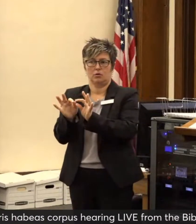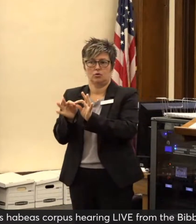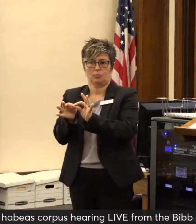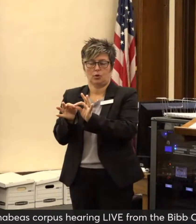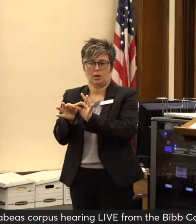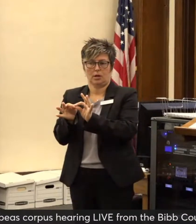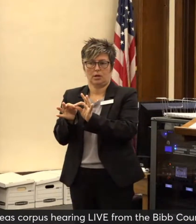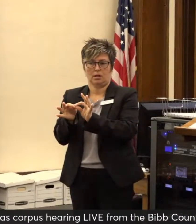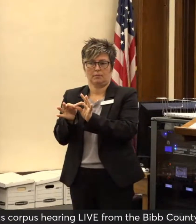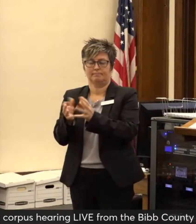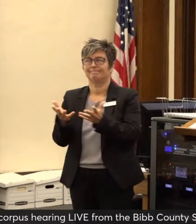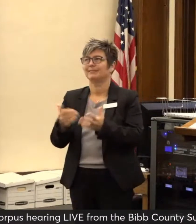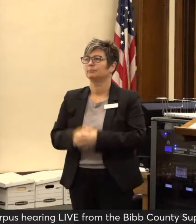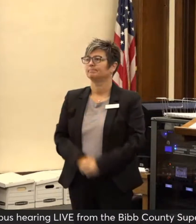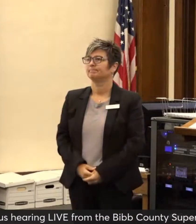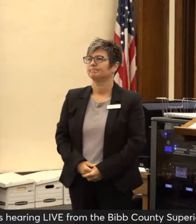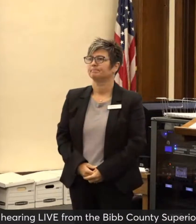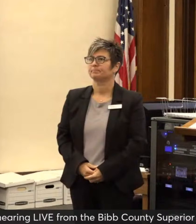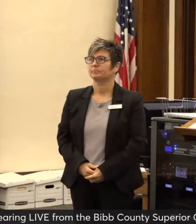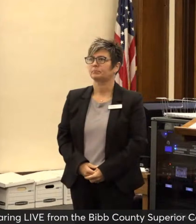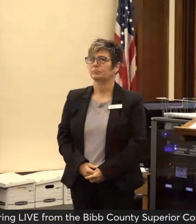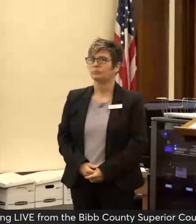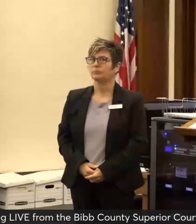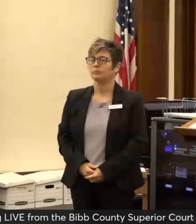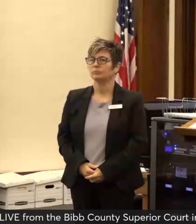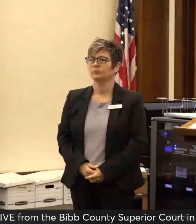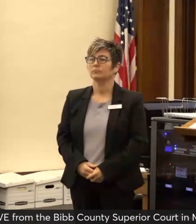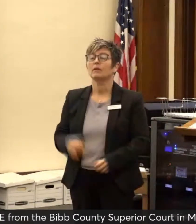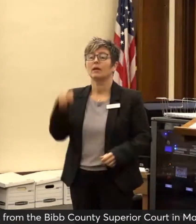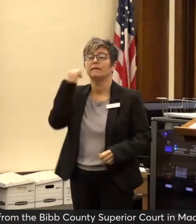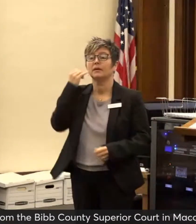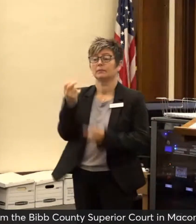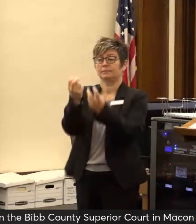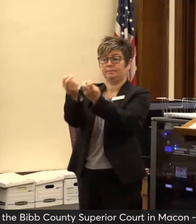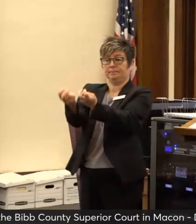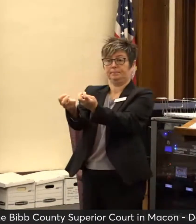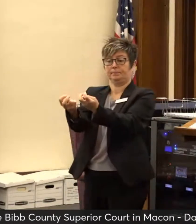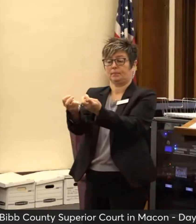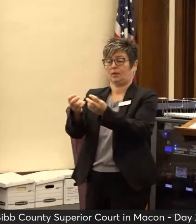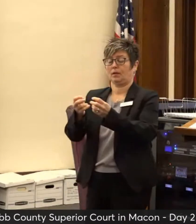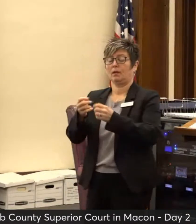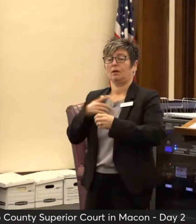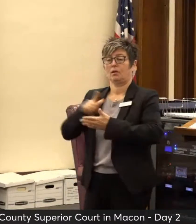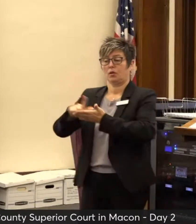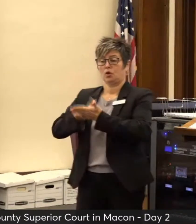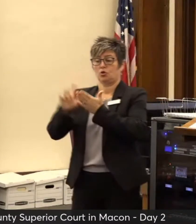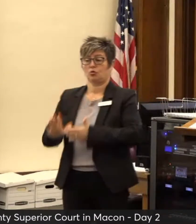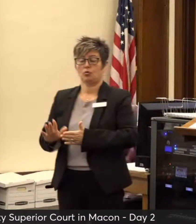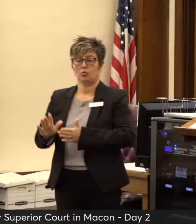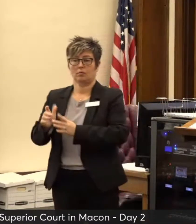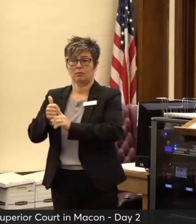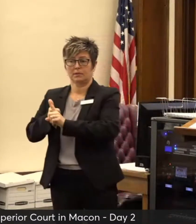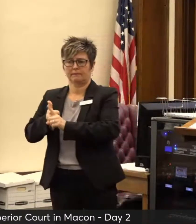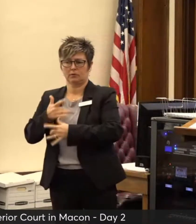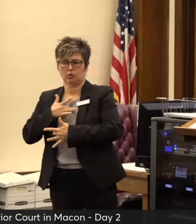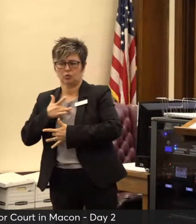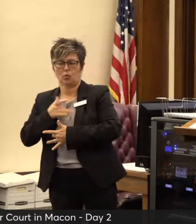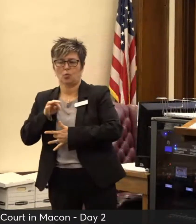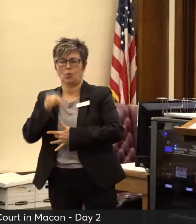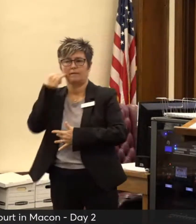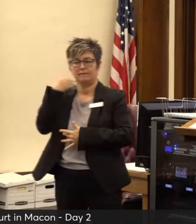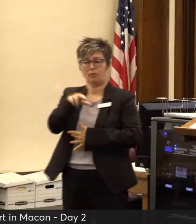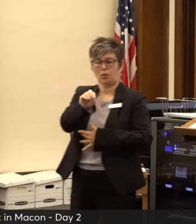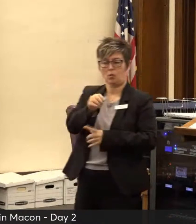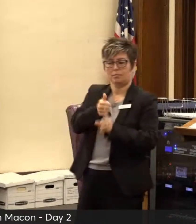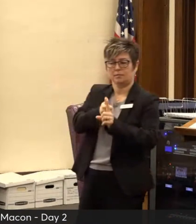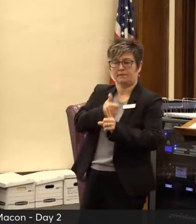there was if the attorney had a concern or if he had something that he wanted to relate to his attorney in that moment.